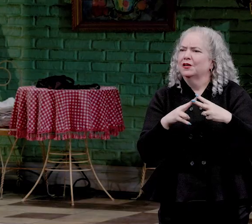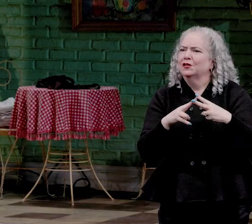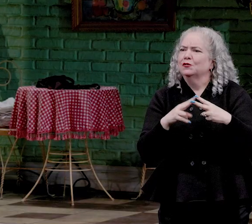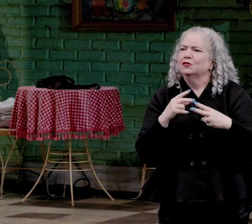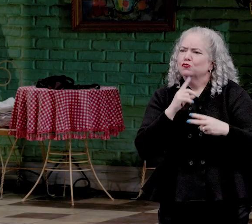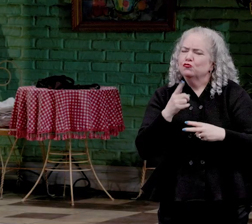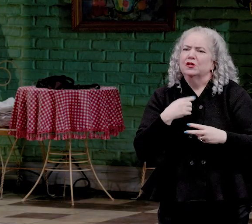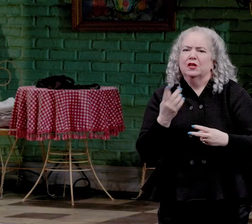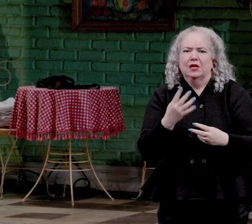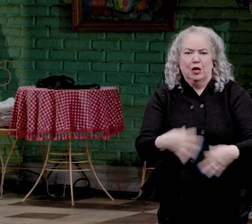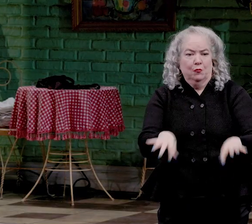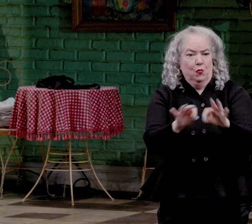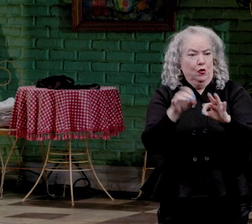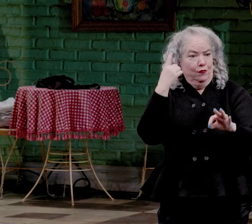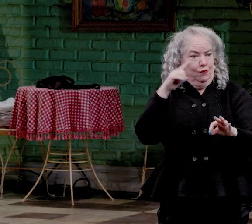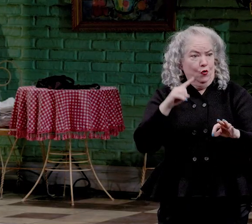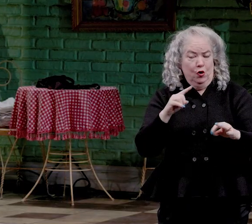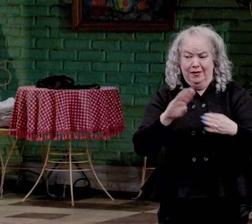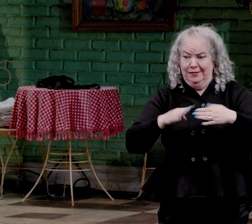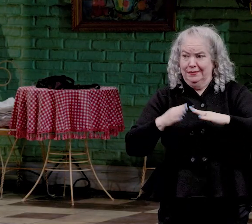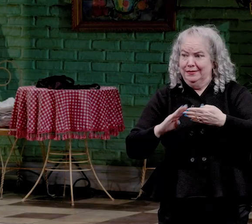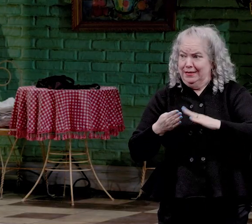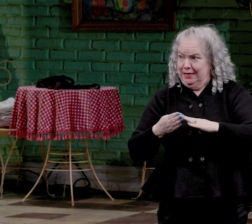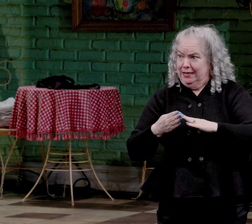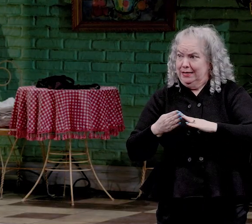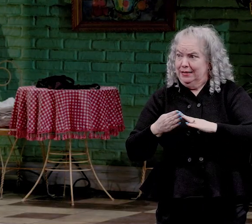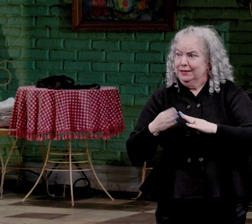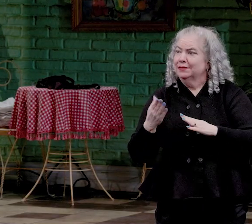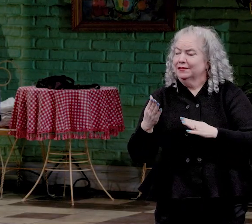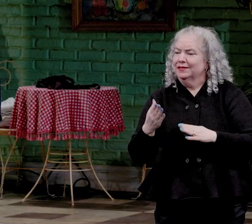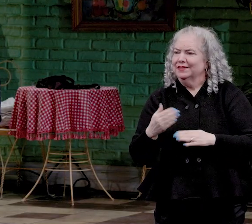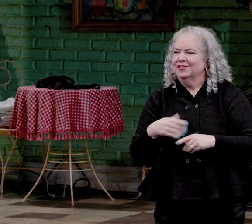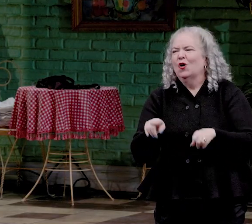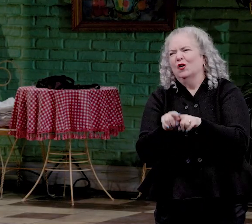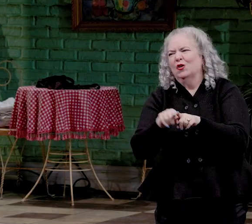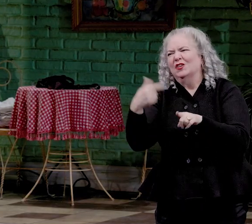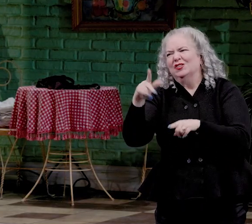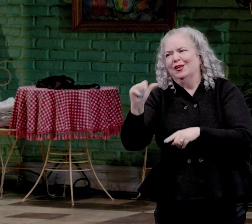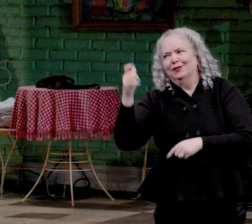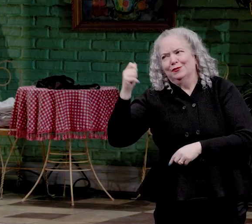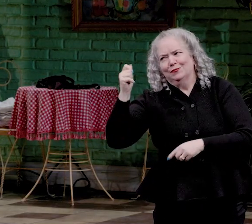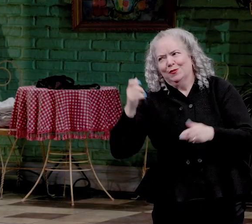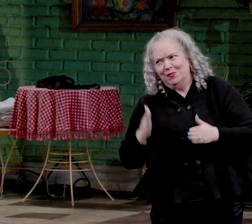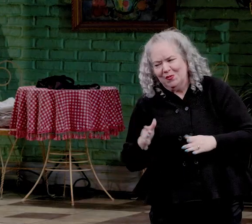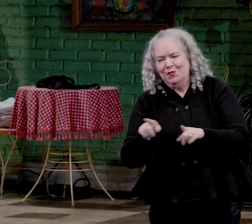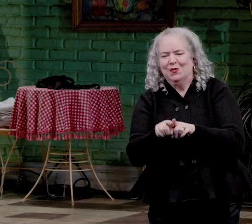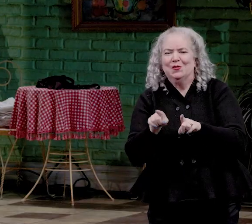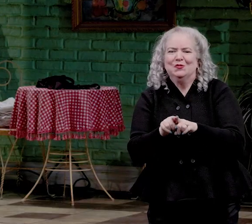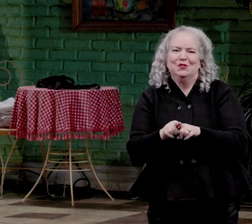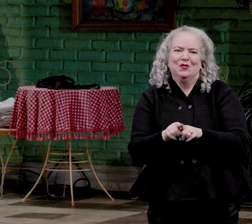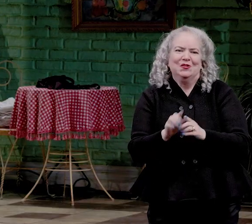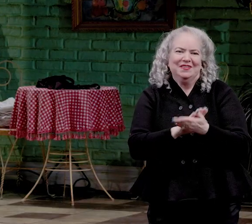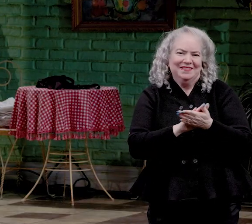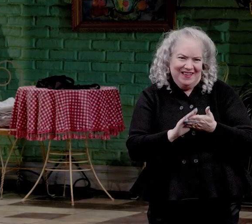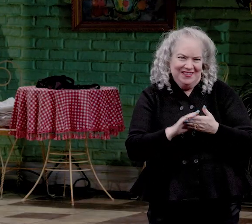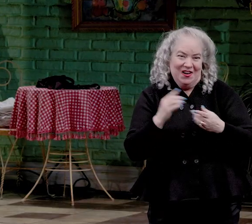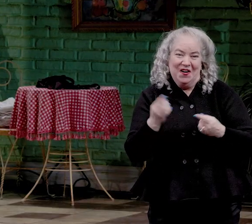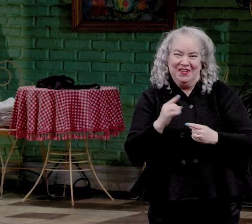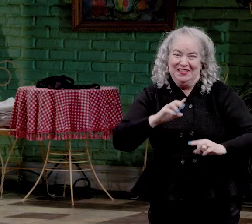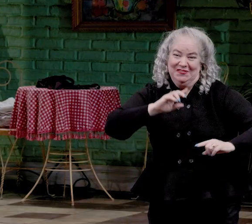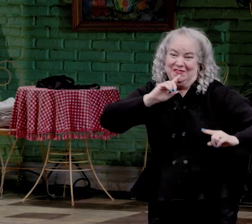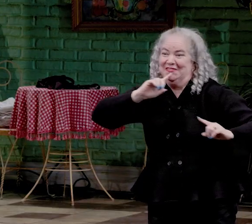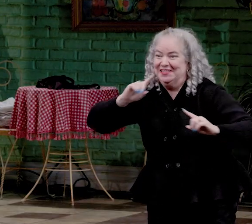a thriving urban ecology is a Geva subscriber and who always graciously responds to